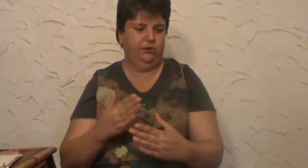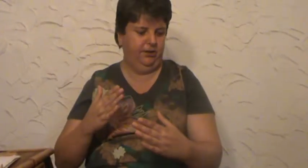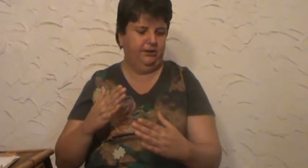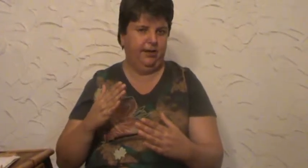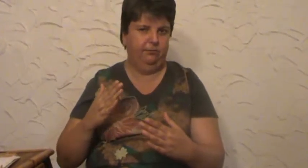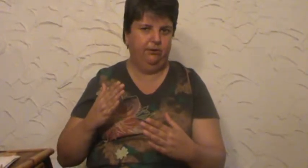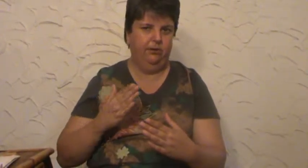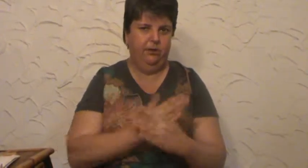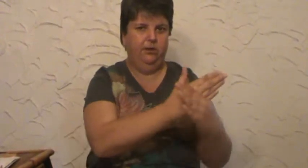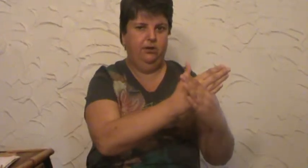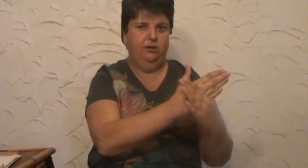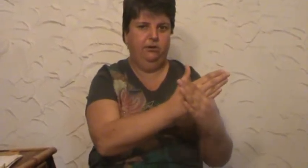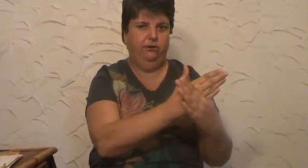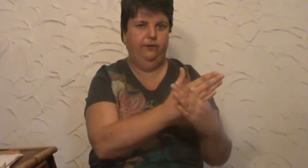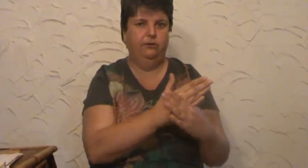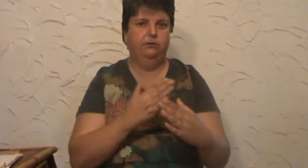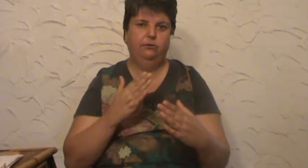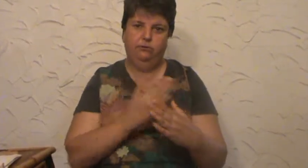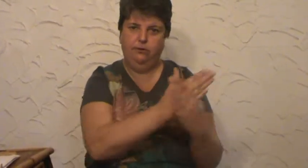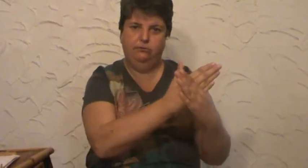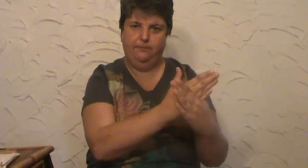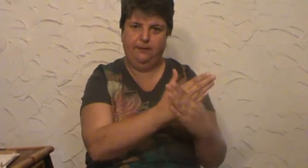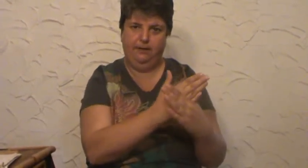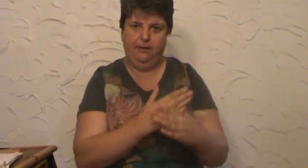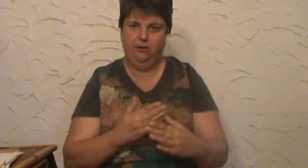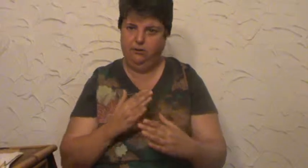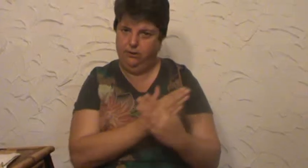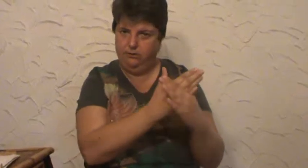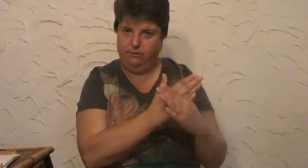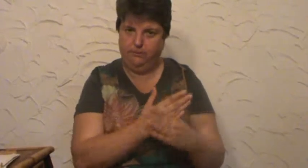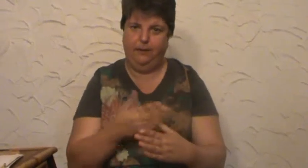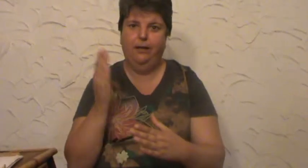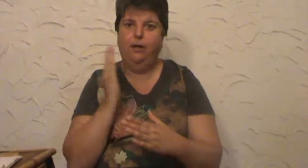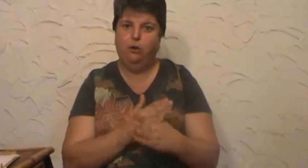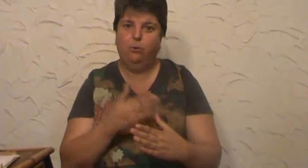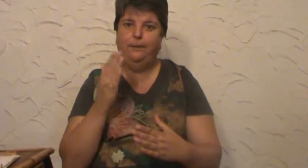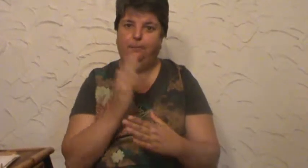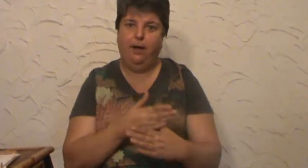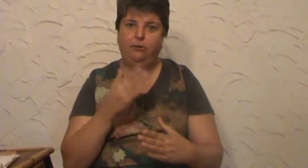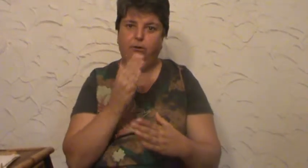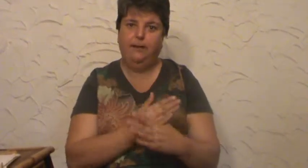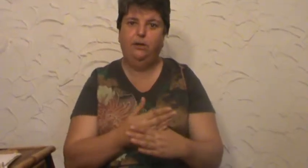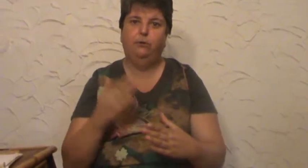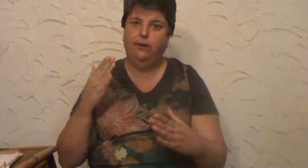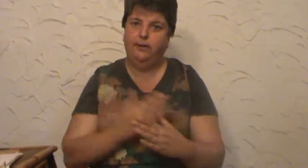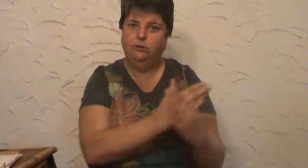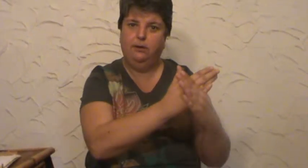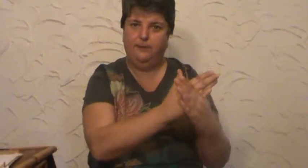or to the side rather. You're interrupting me. You're interrupting me. quit bothering me, you're interrupting